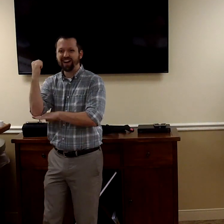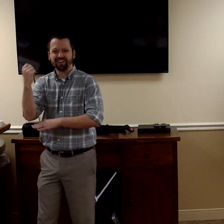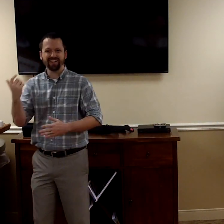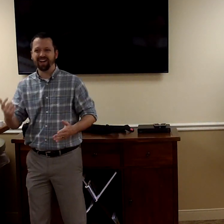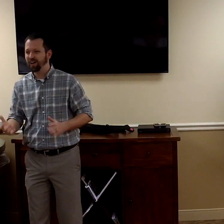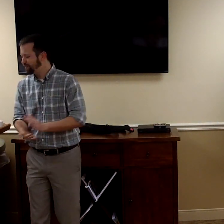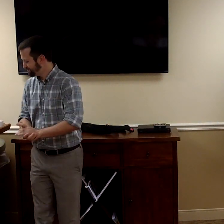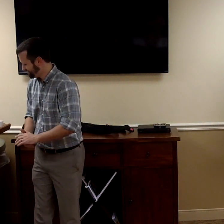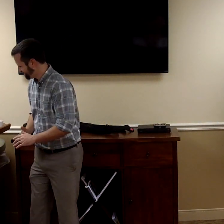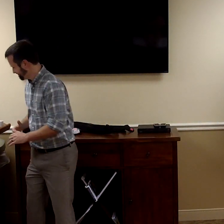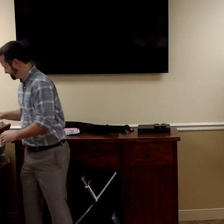record.